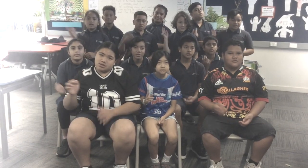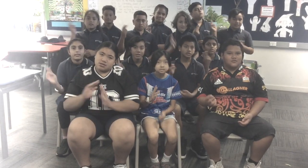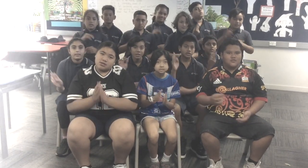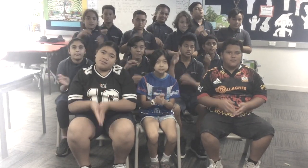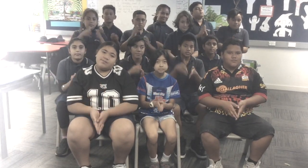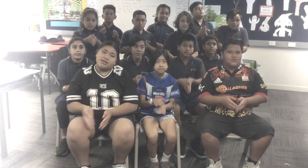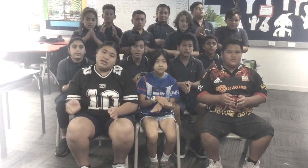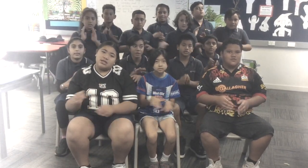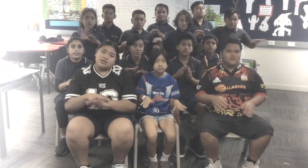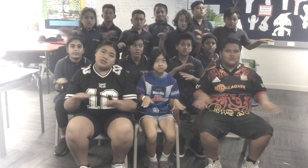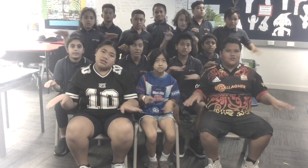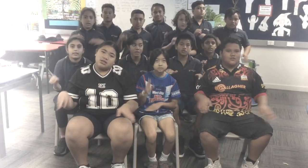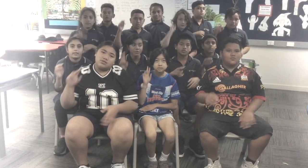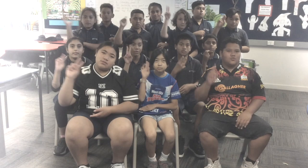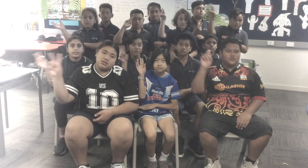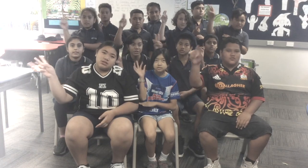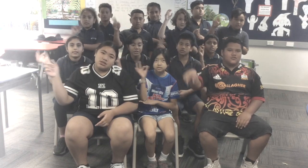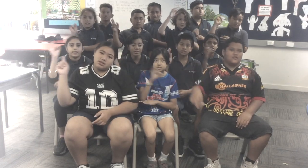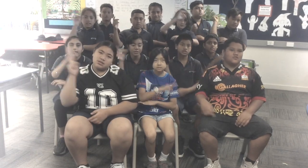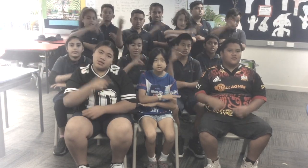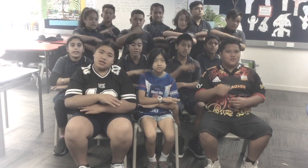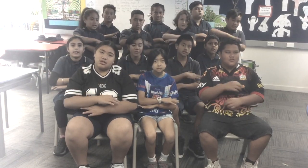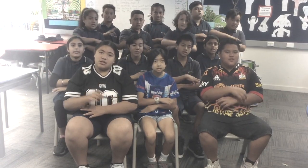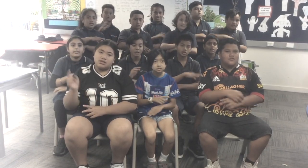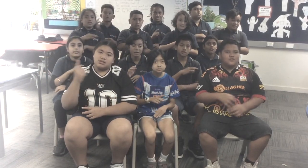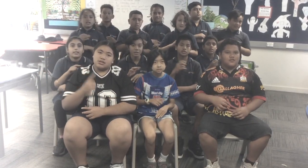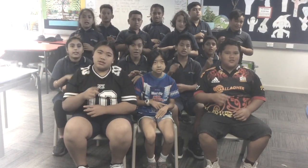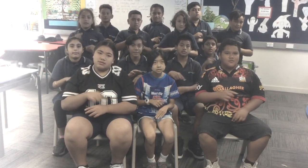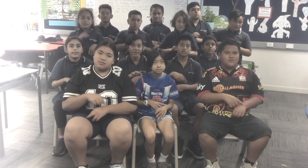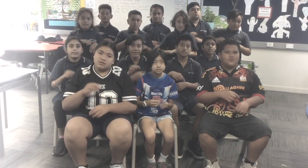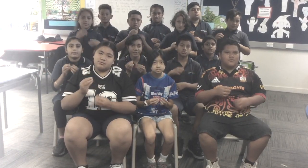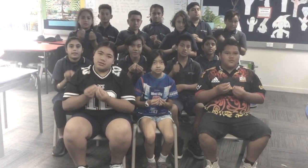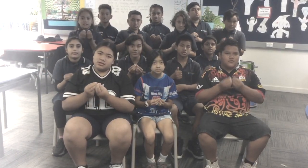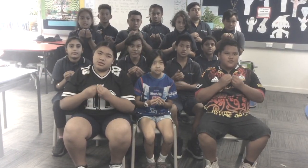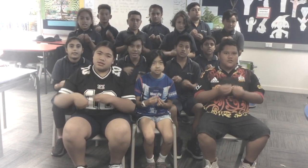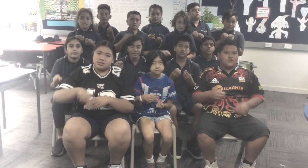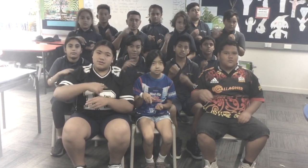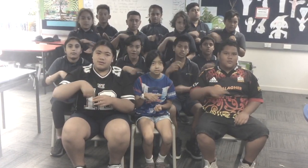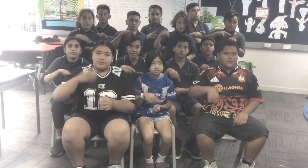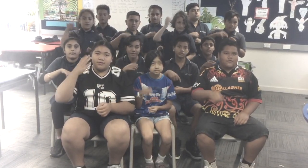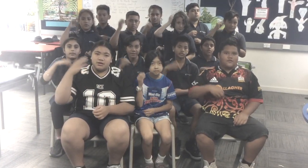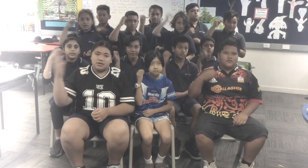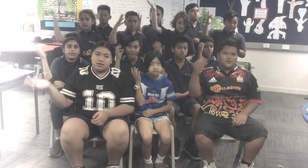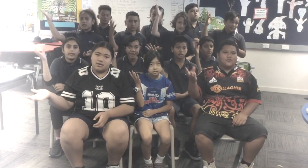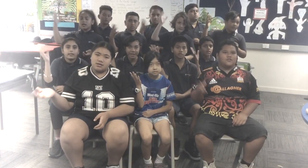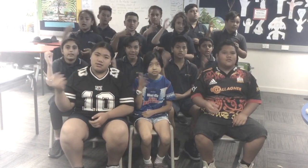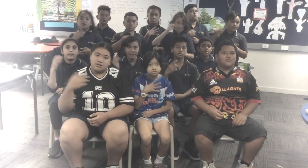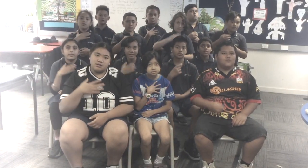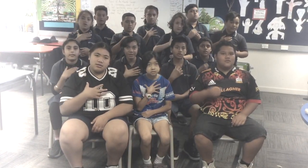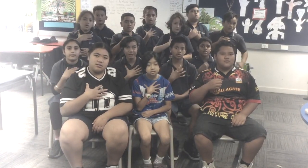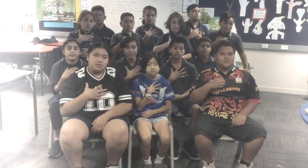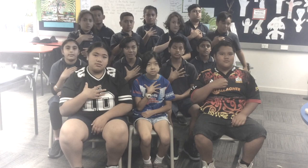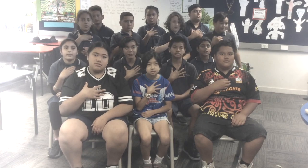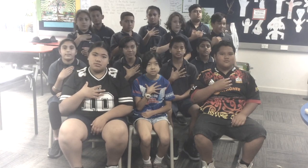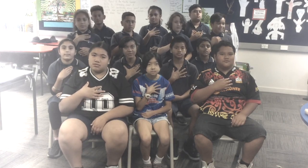let's take a dip in the ocean and watch the sunset. Time is precious, that's what we forget. Oh no,